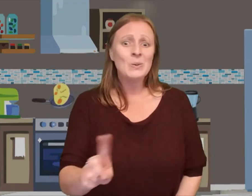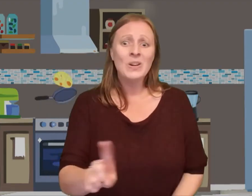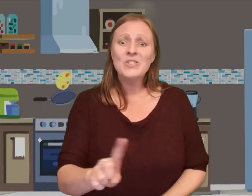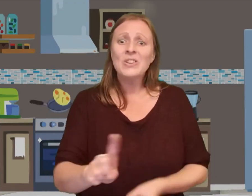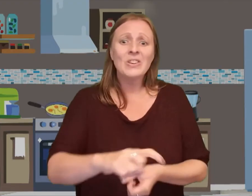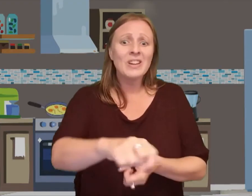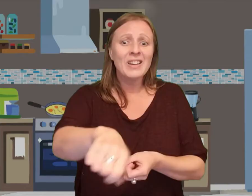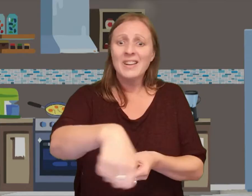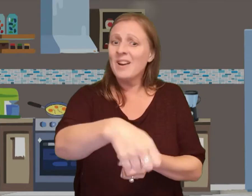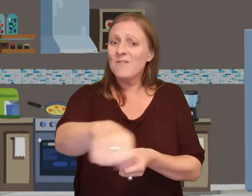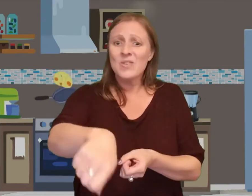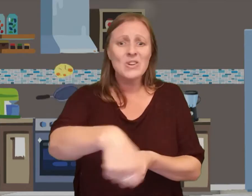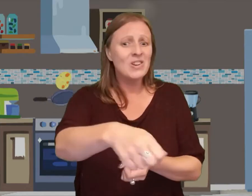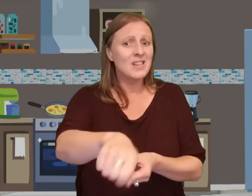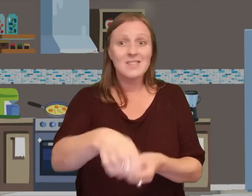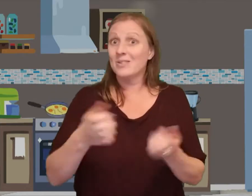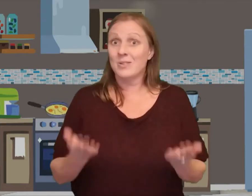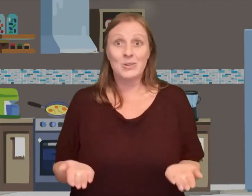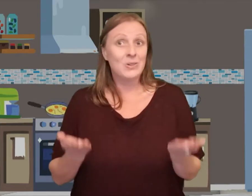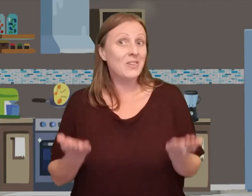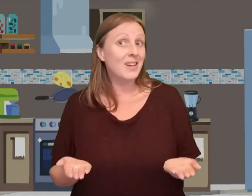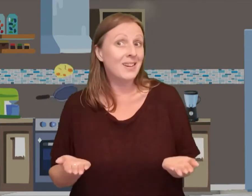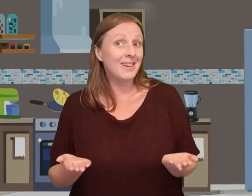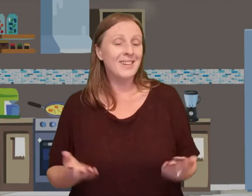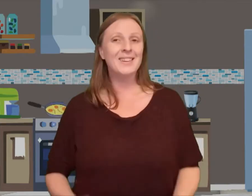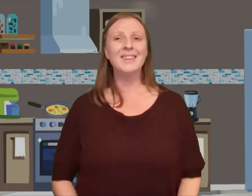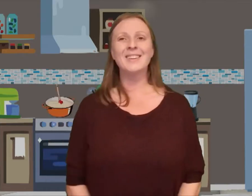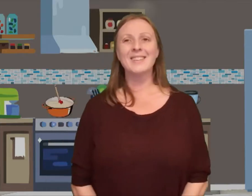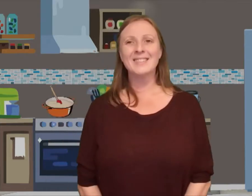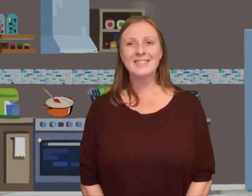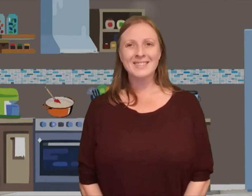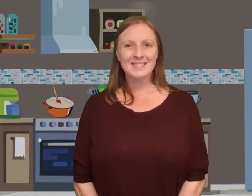What you cooking up for us today?